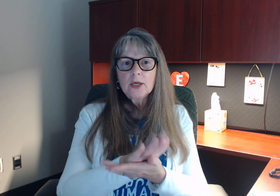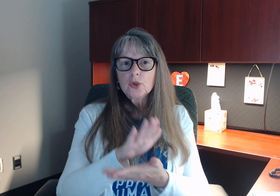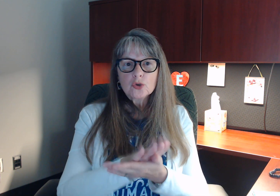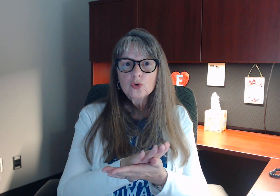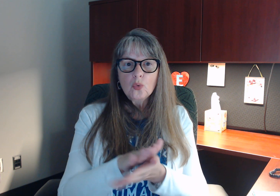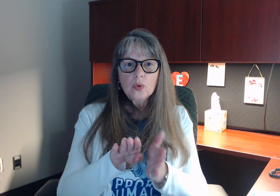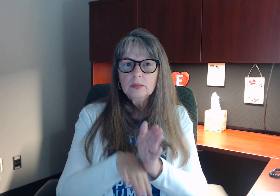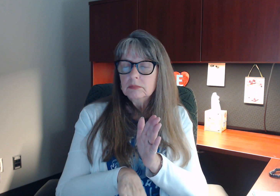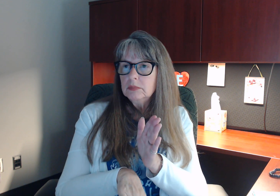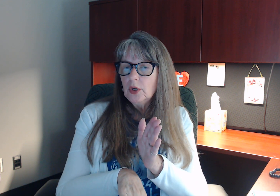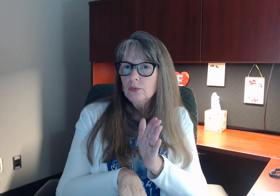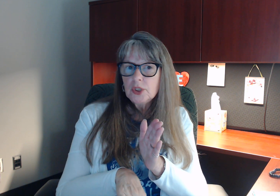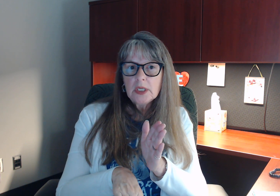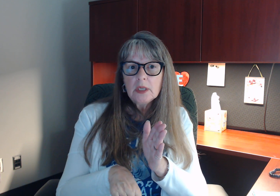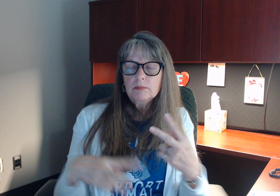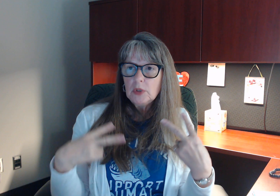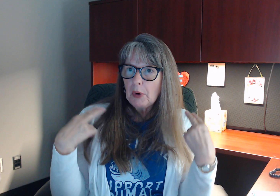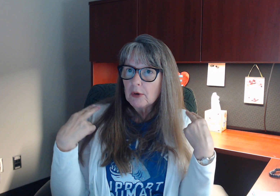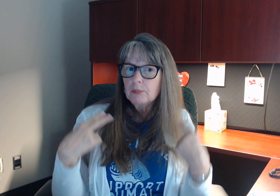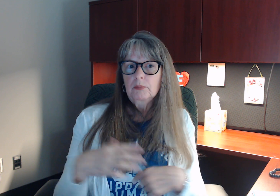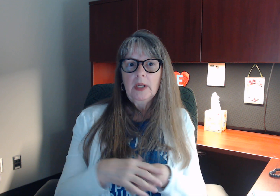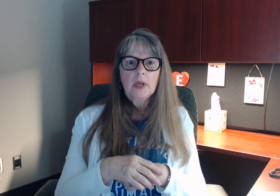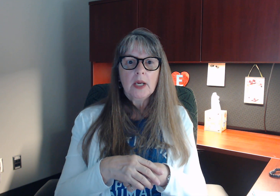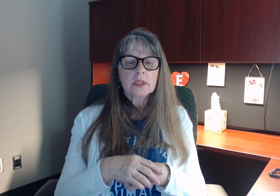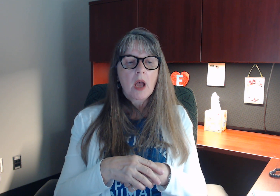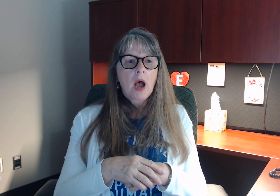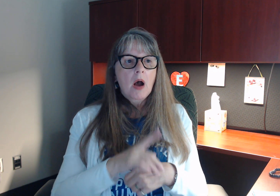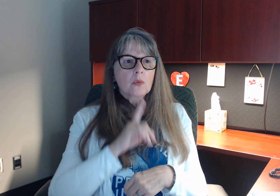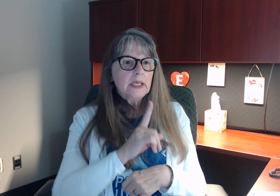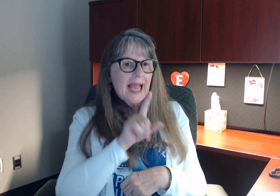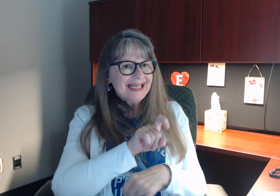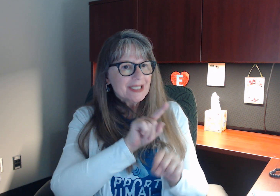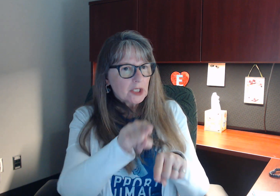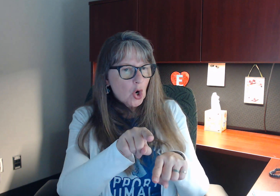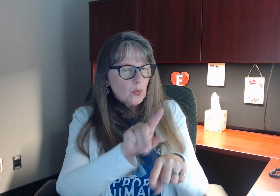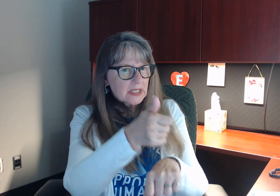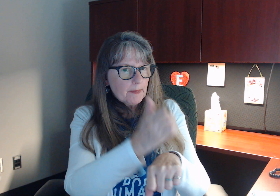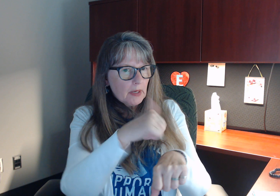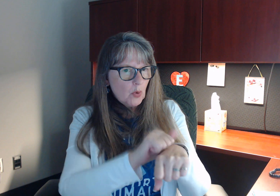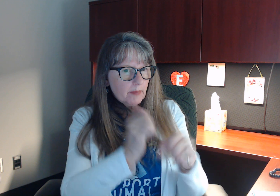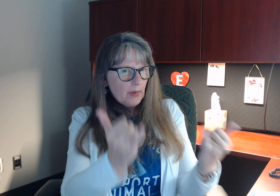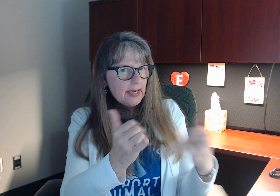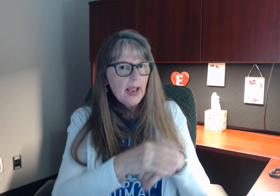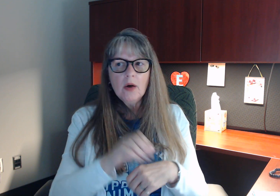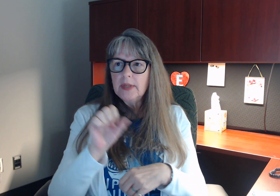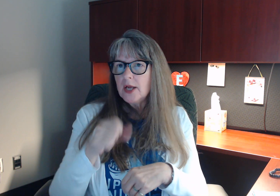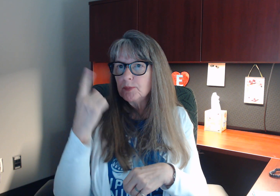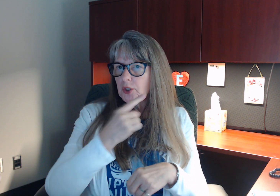to school, cheap, haircuts. Really, I need to go and set up an appointment right now. Yes, because